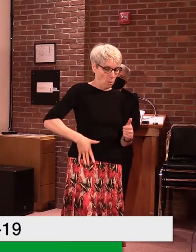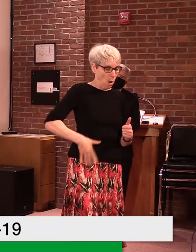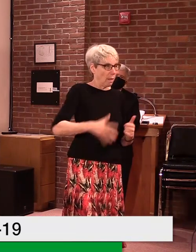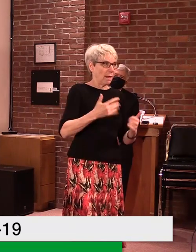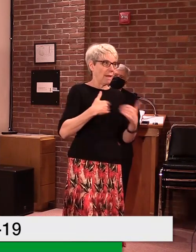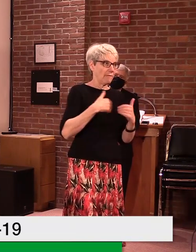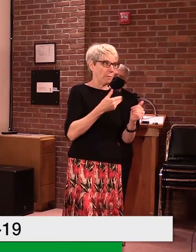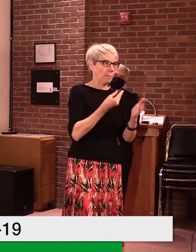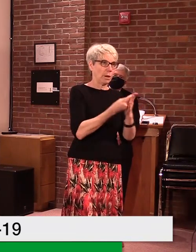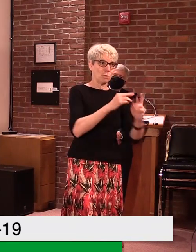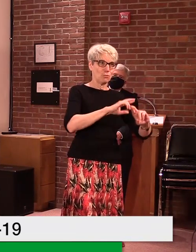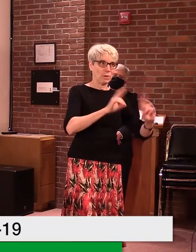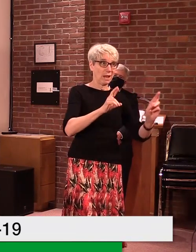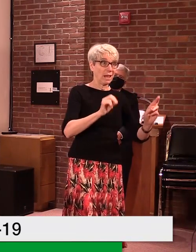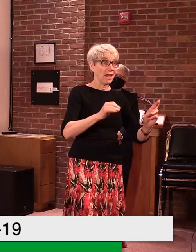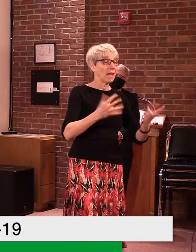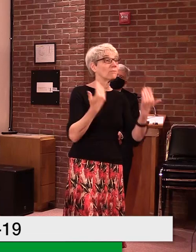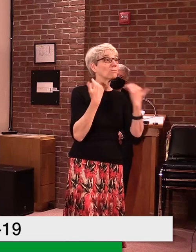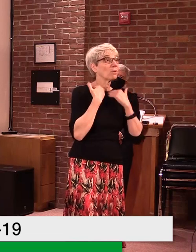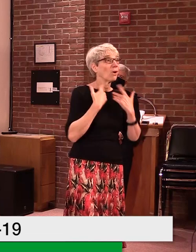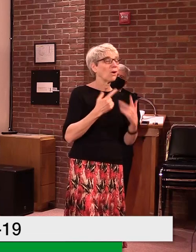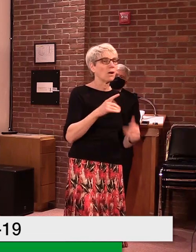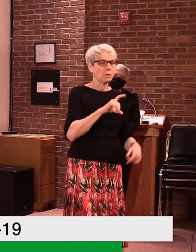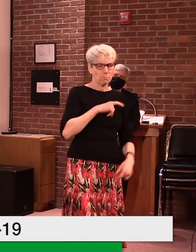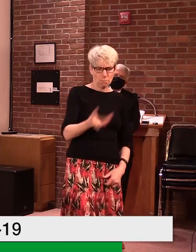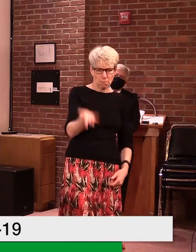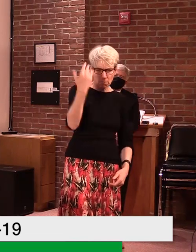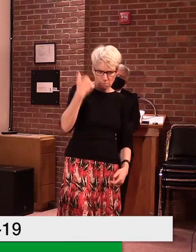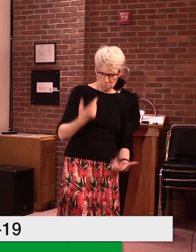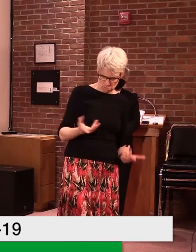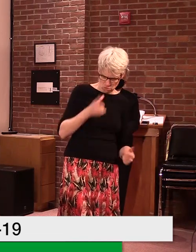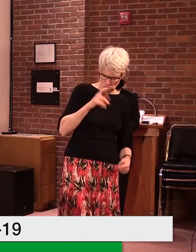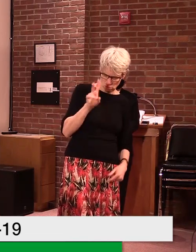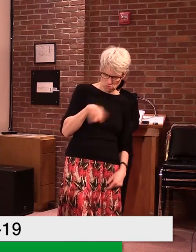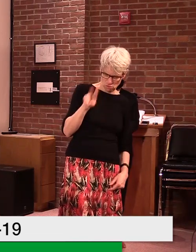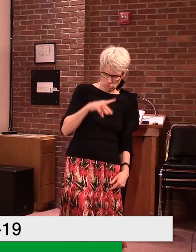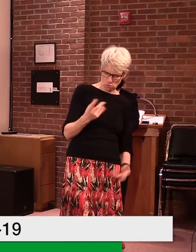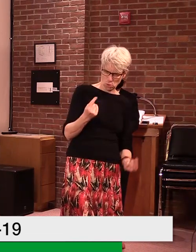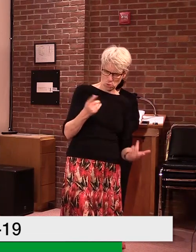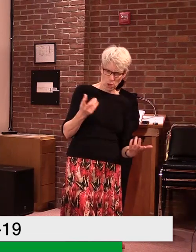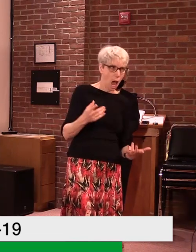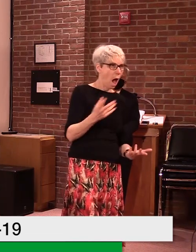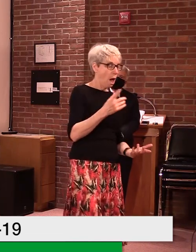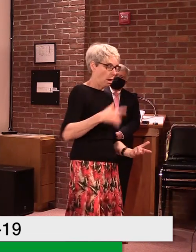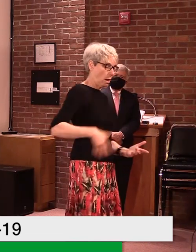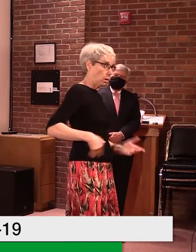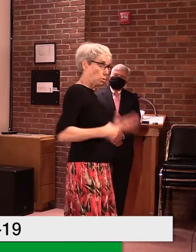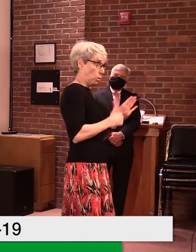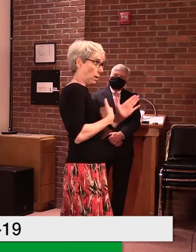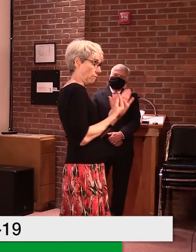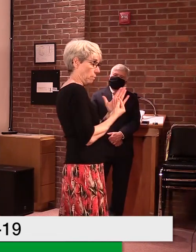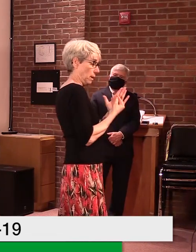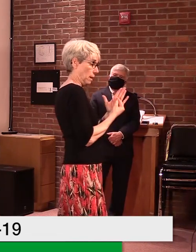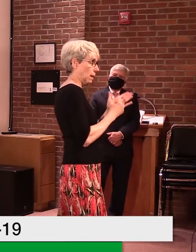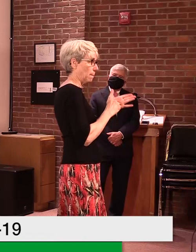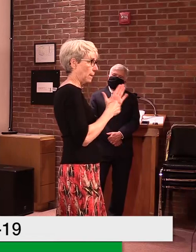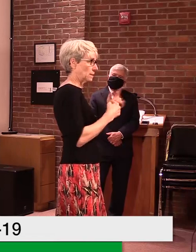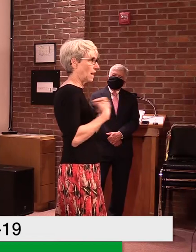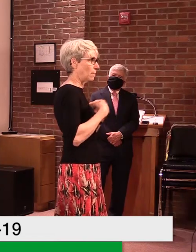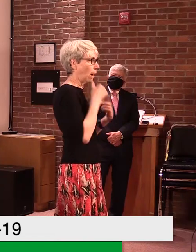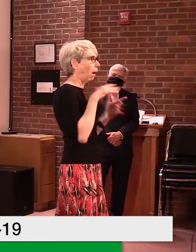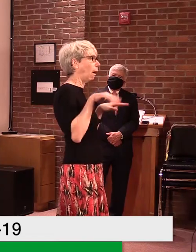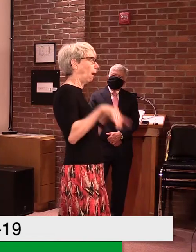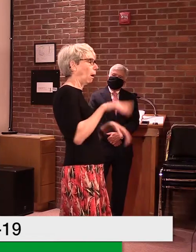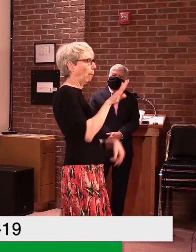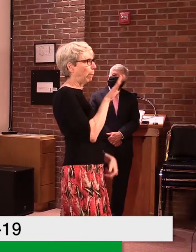vagrancy. I mean, are you aware that this is not just a racial thing? Well, I would